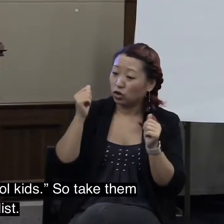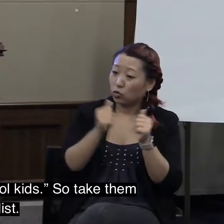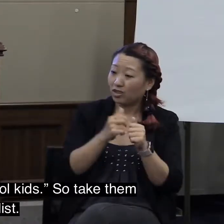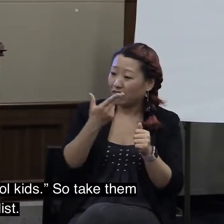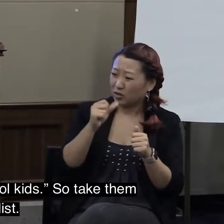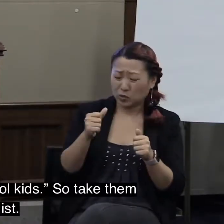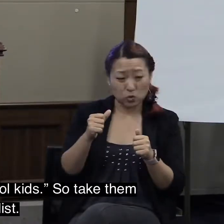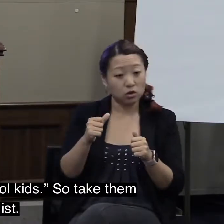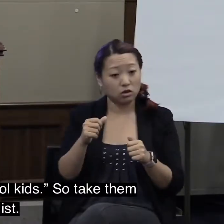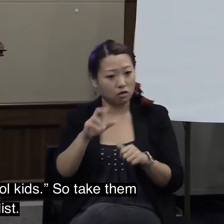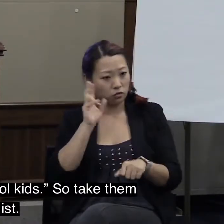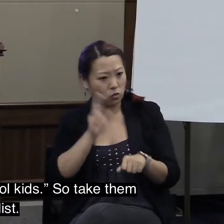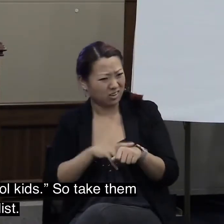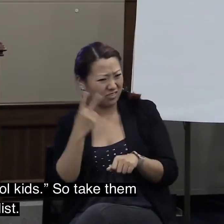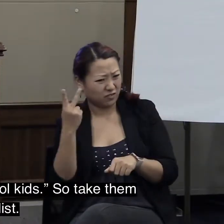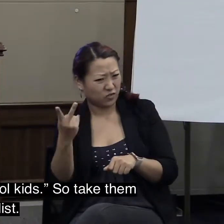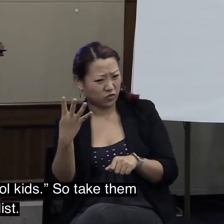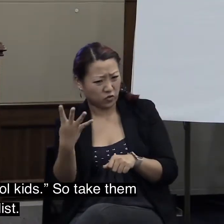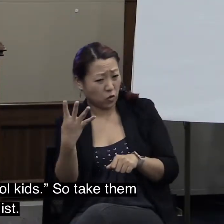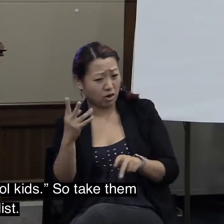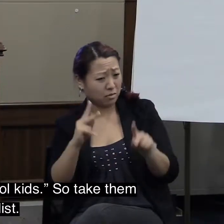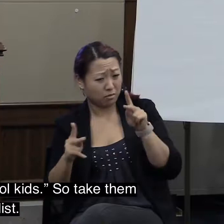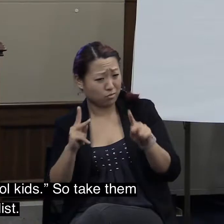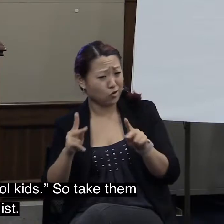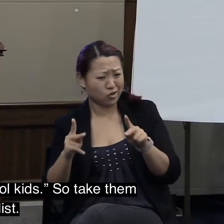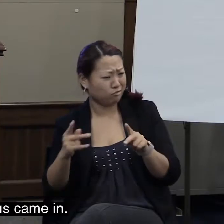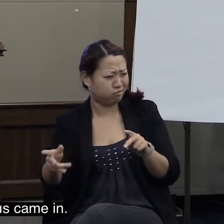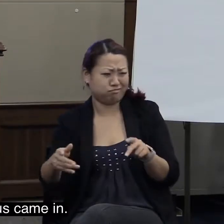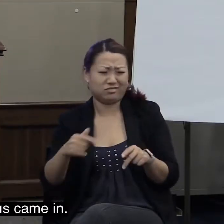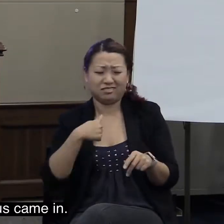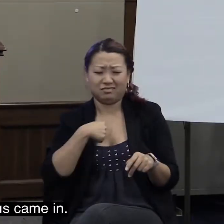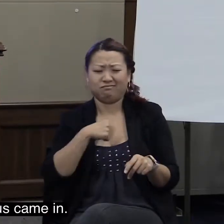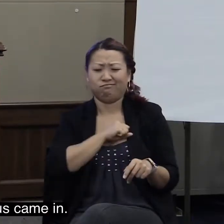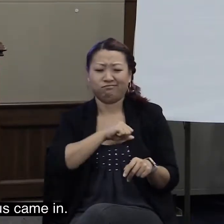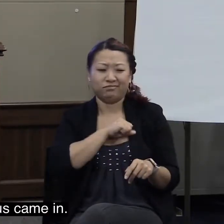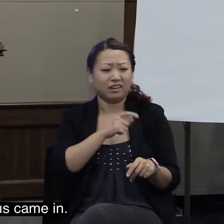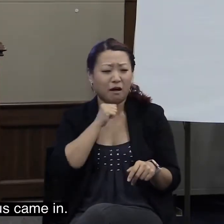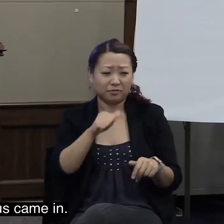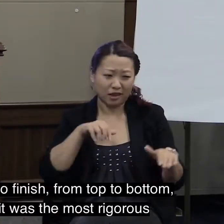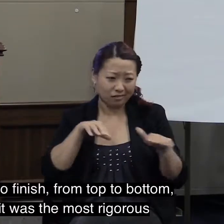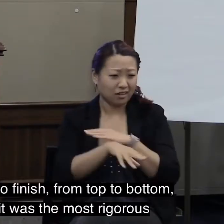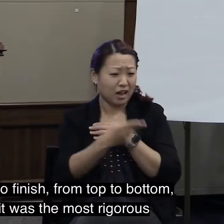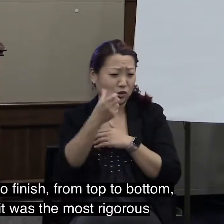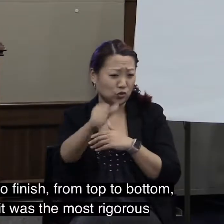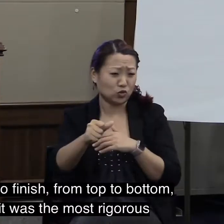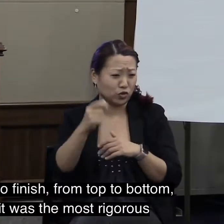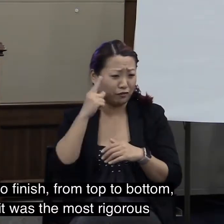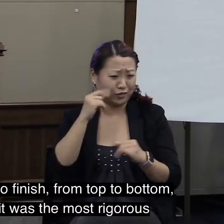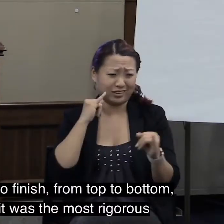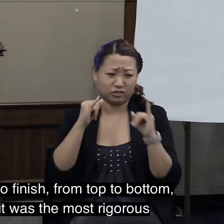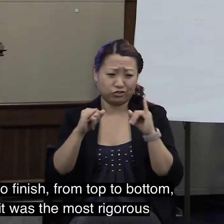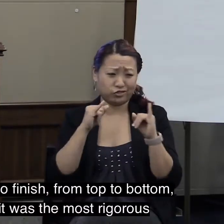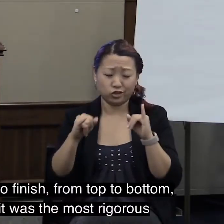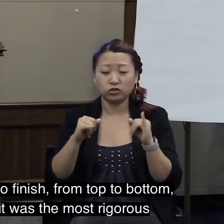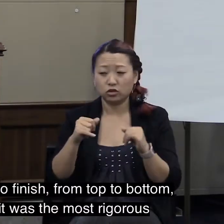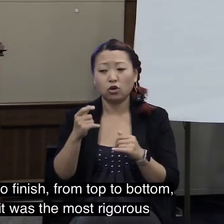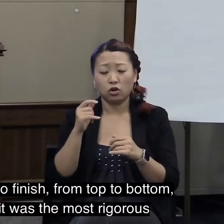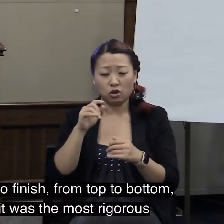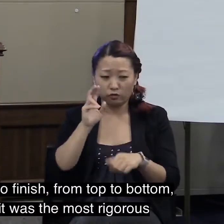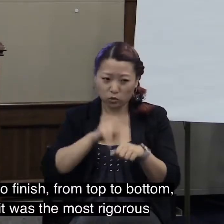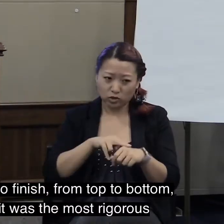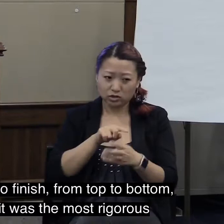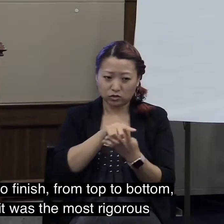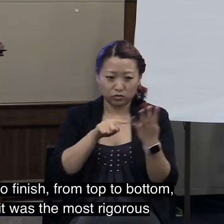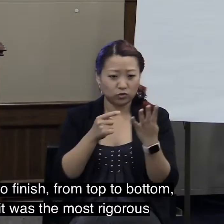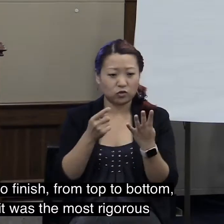bunch of high school kids, so they take them off the list, right? And the others of us came in. They interviewed us from start